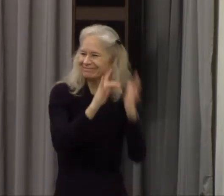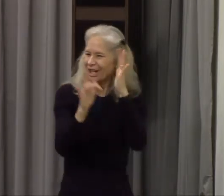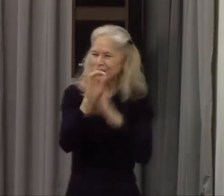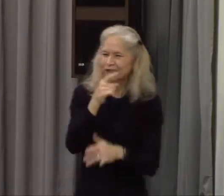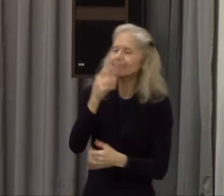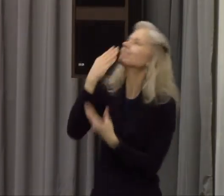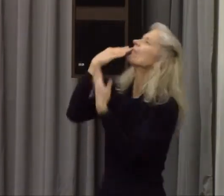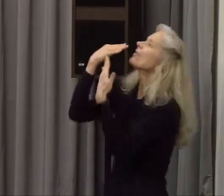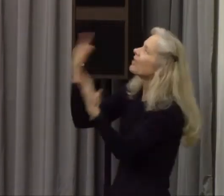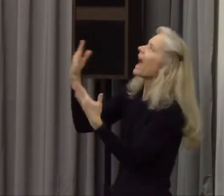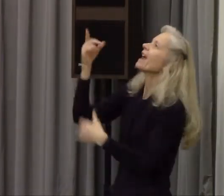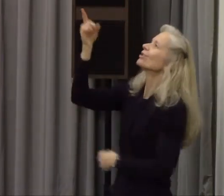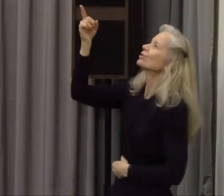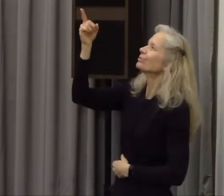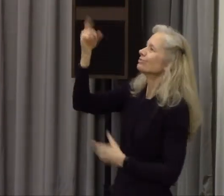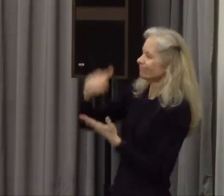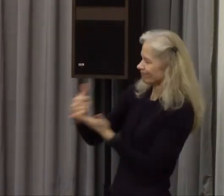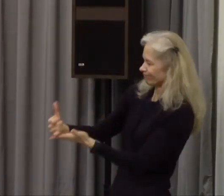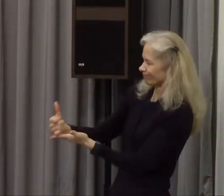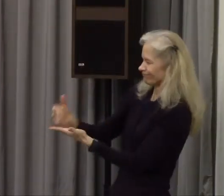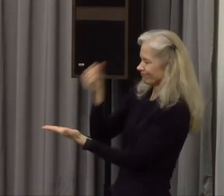a wonderful thing. Divine illumination.